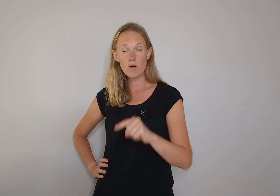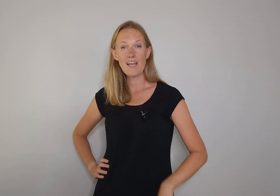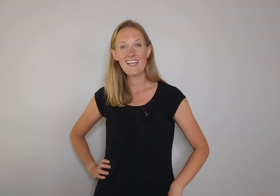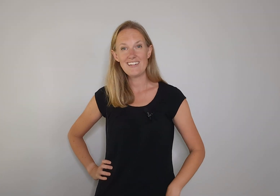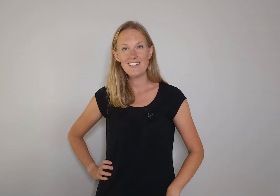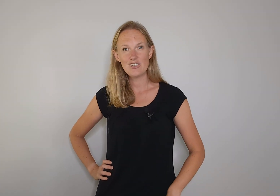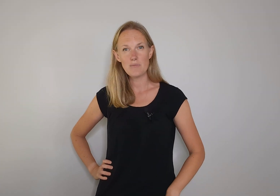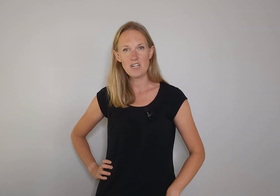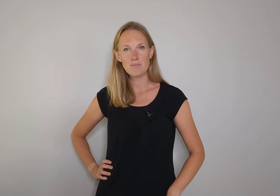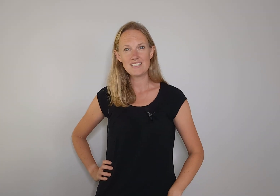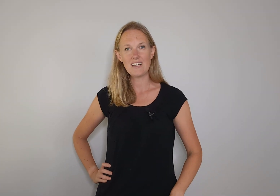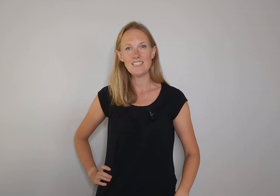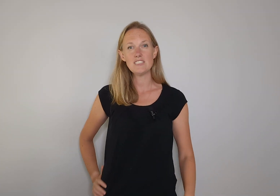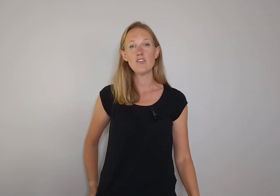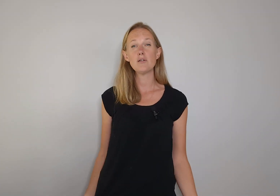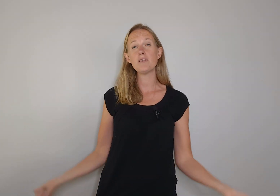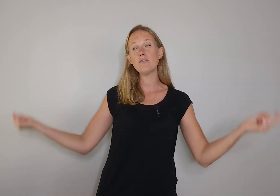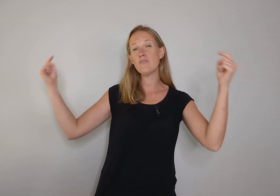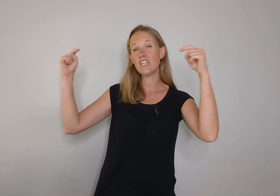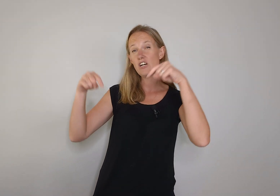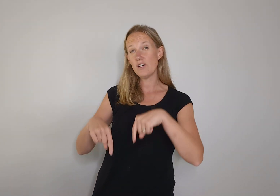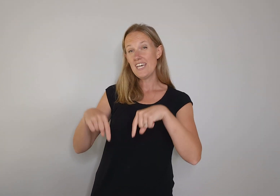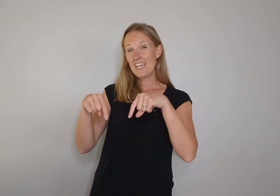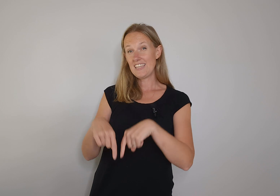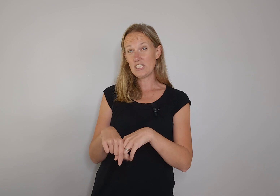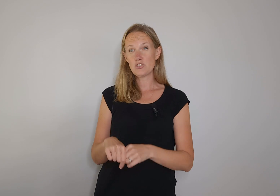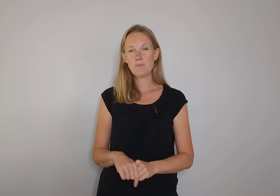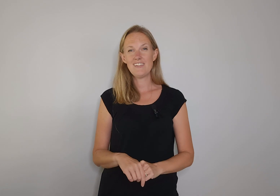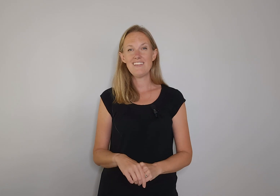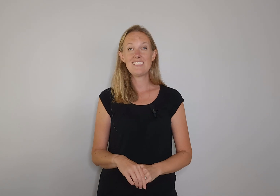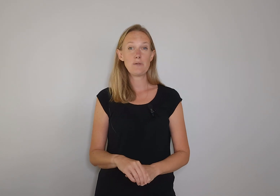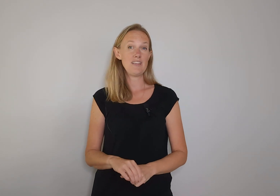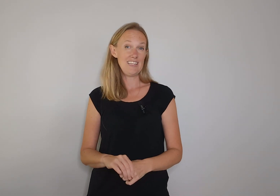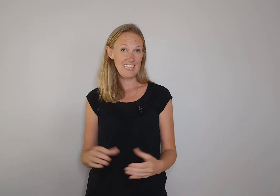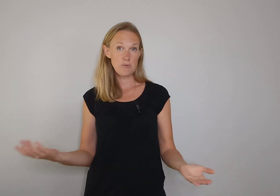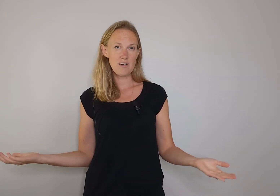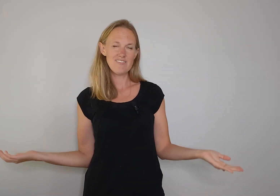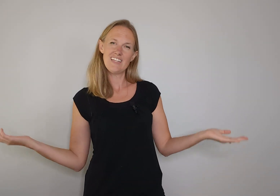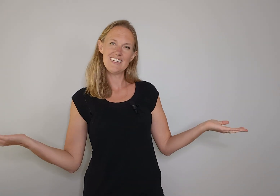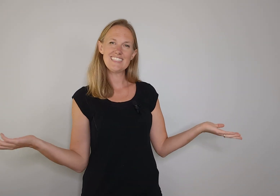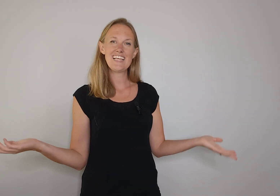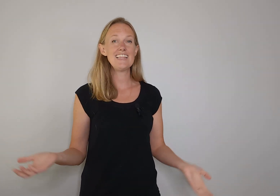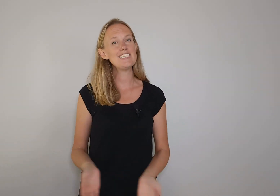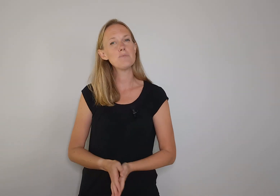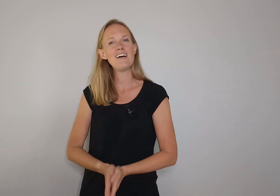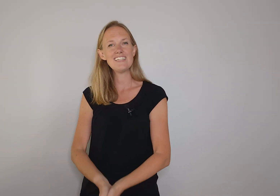are right-handed, you're going to mirror my signs. If you look below the video in the description, there is a link to print out the lyrics. And last but not